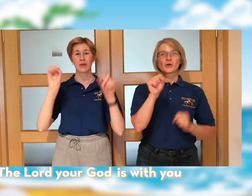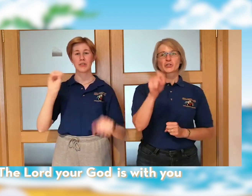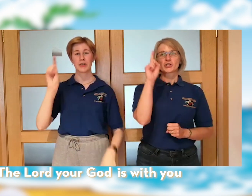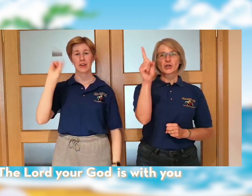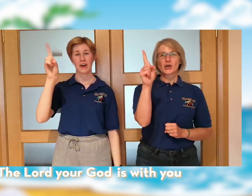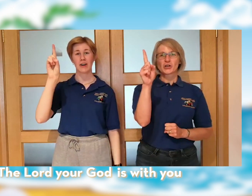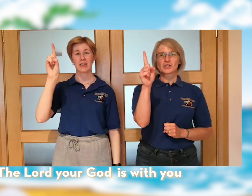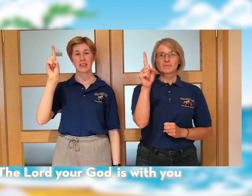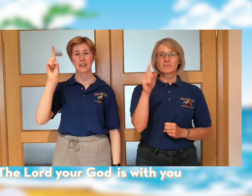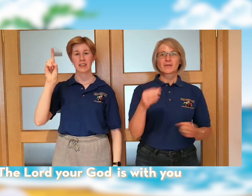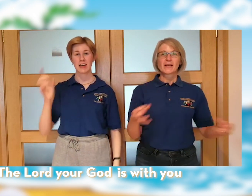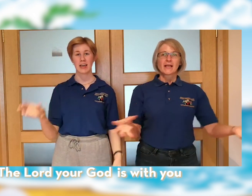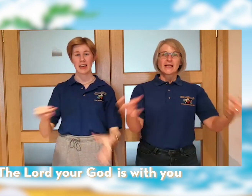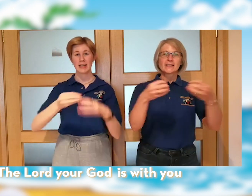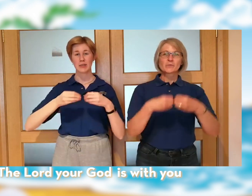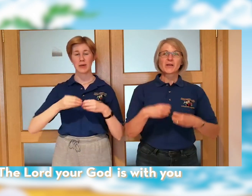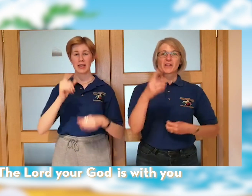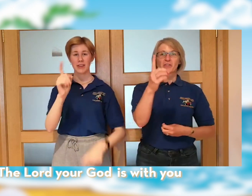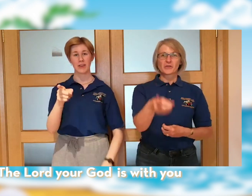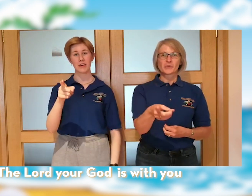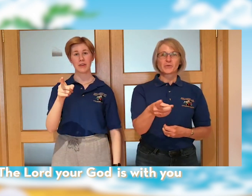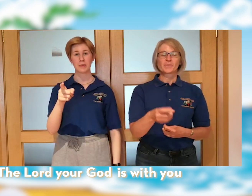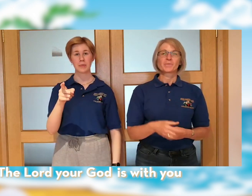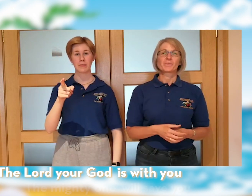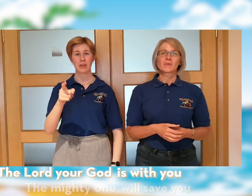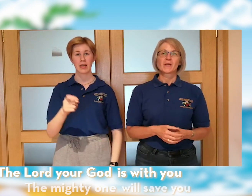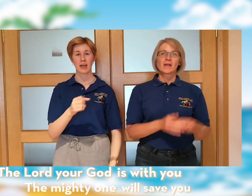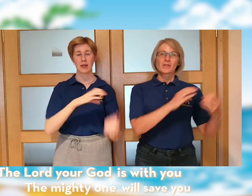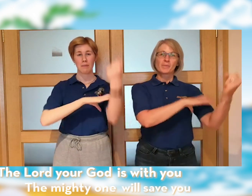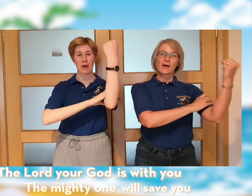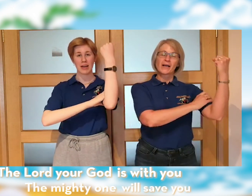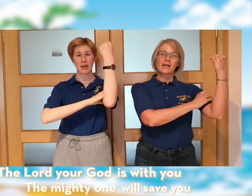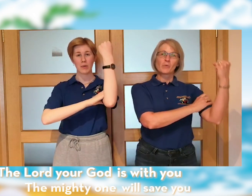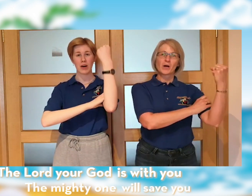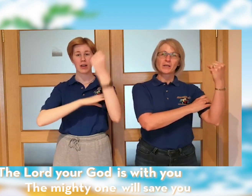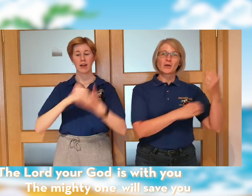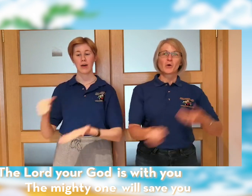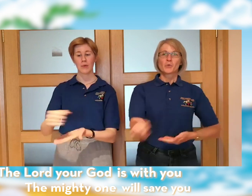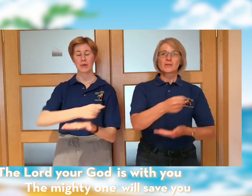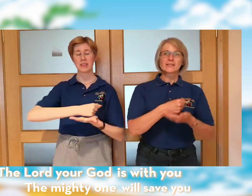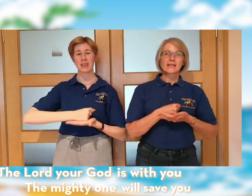The Lord your God is with you.